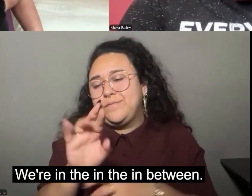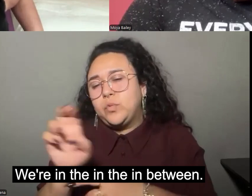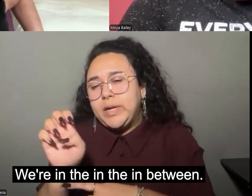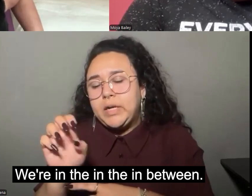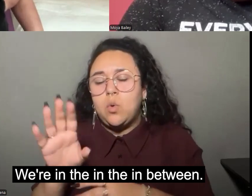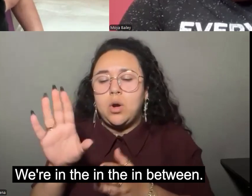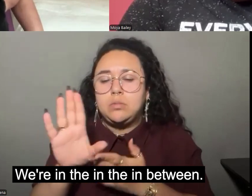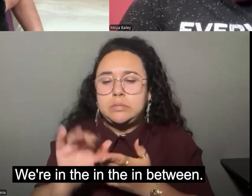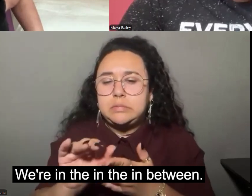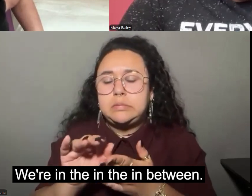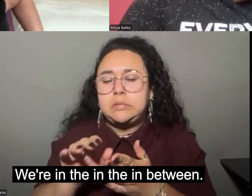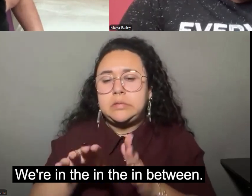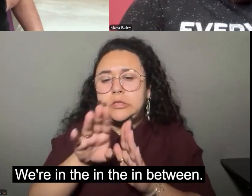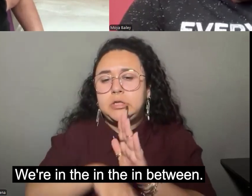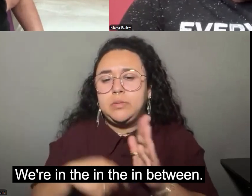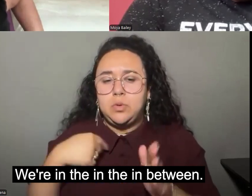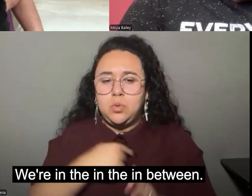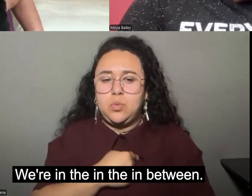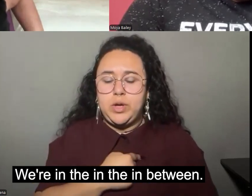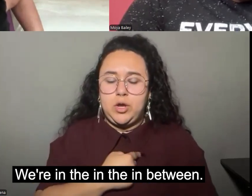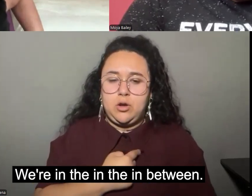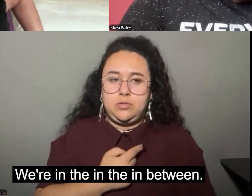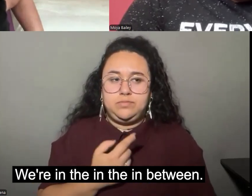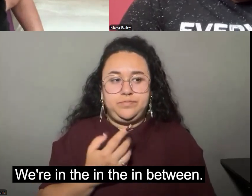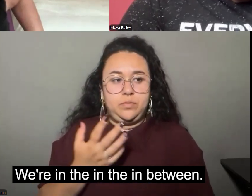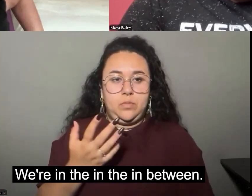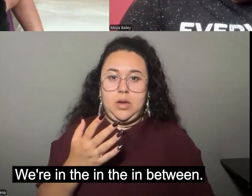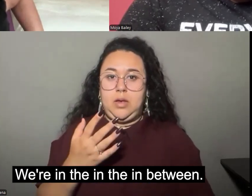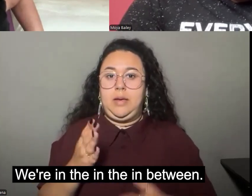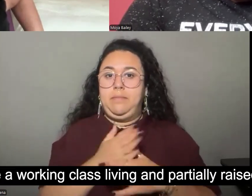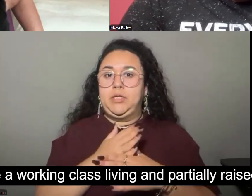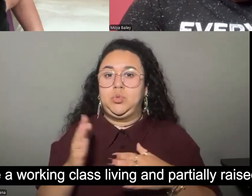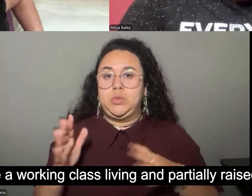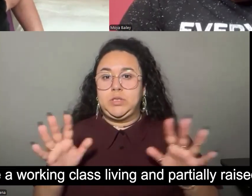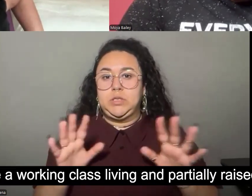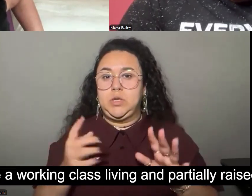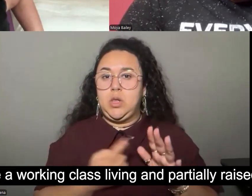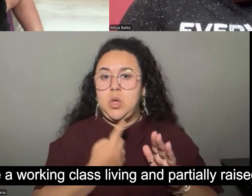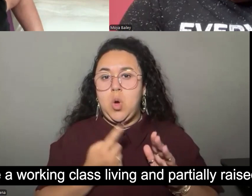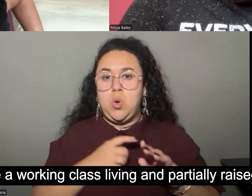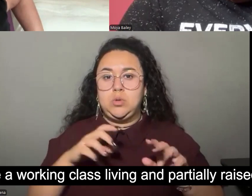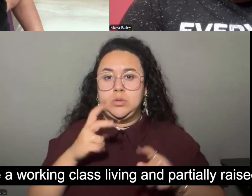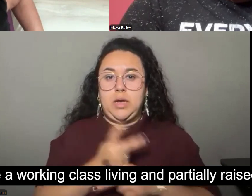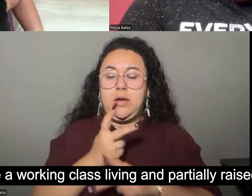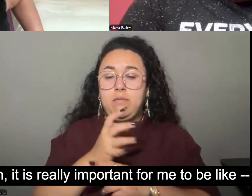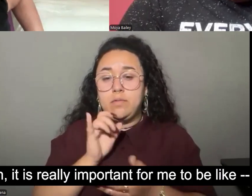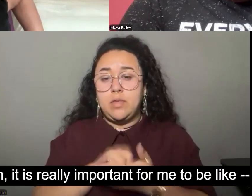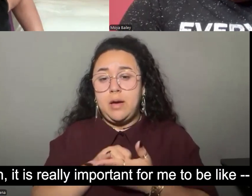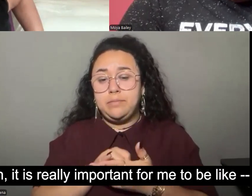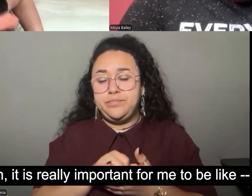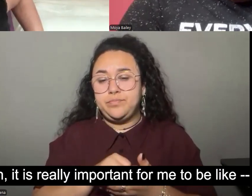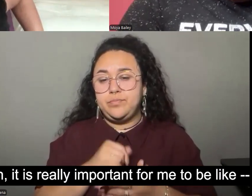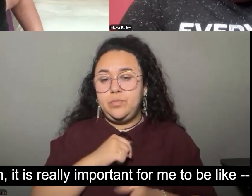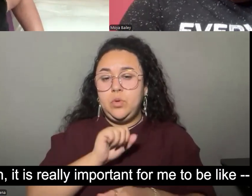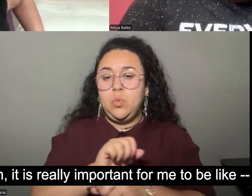along, we're in the in between, right? Um, yeah, and I also as like a working class living